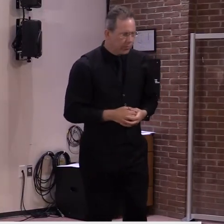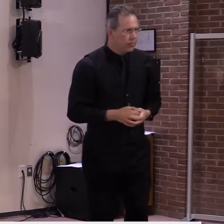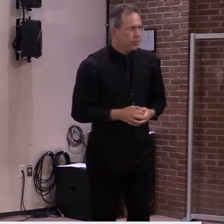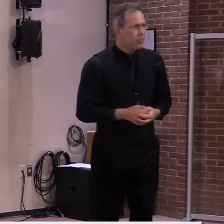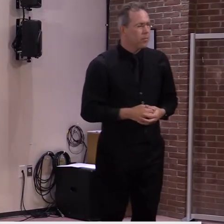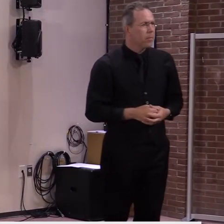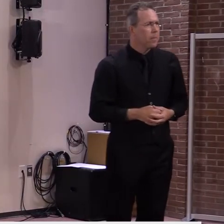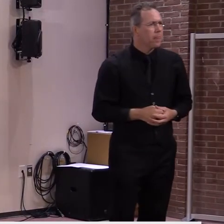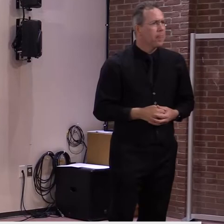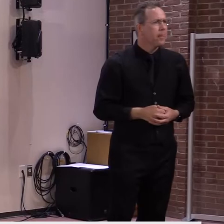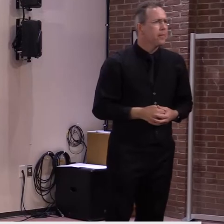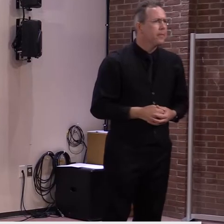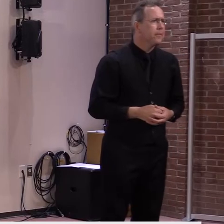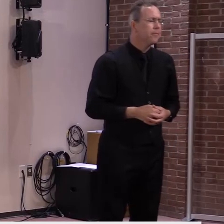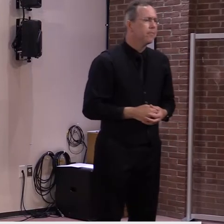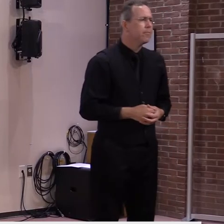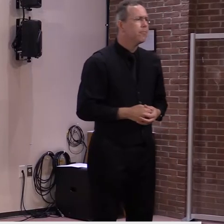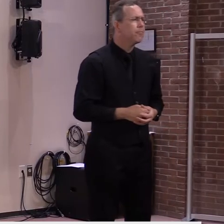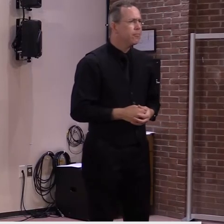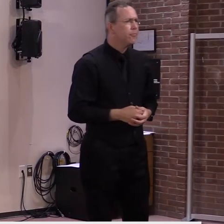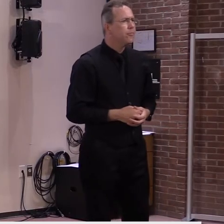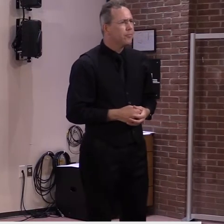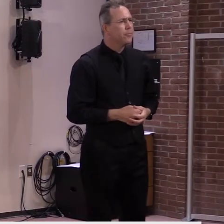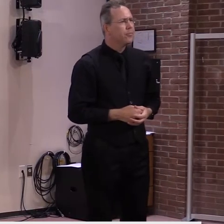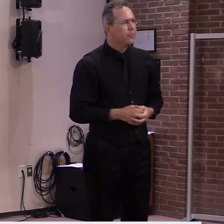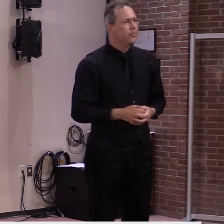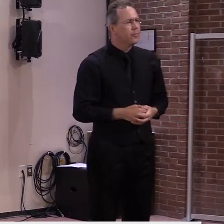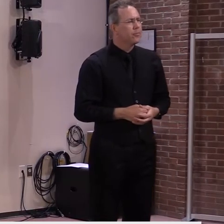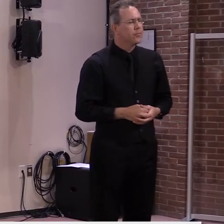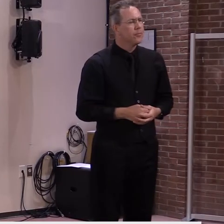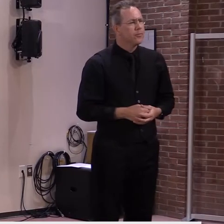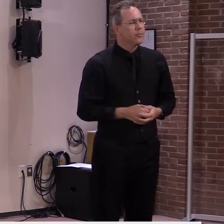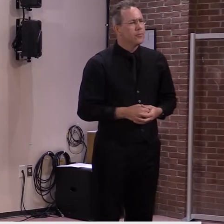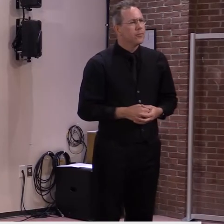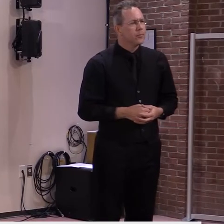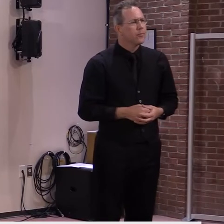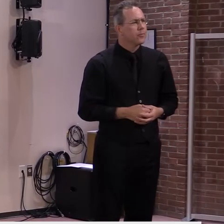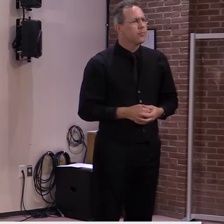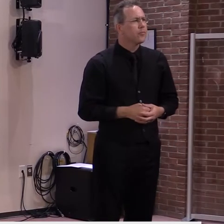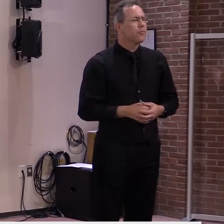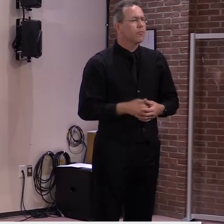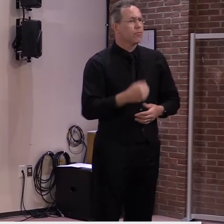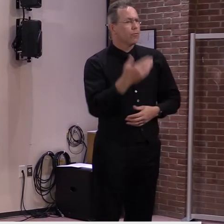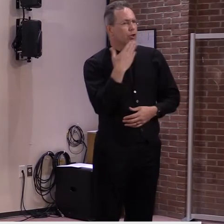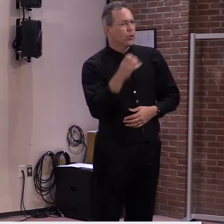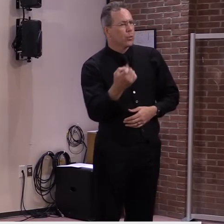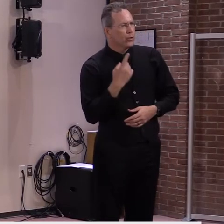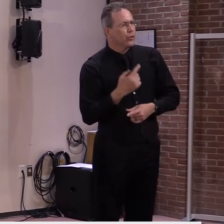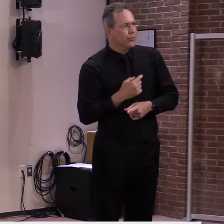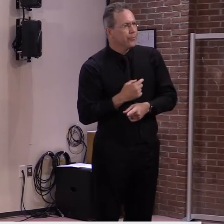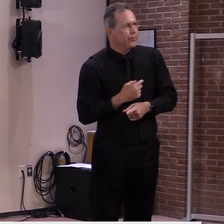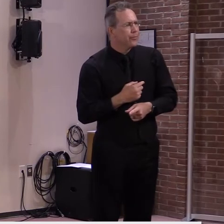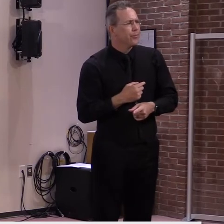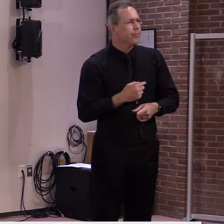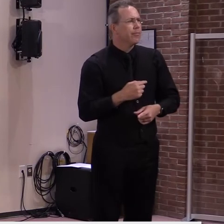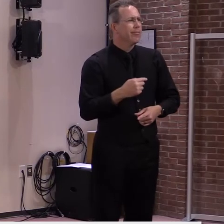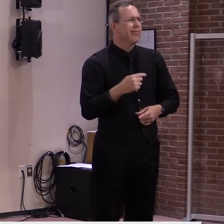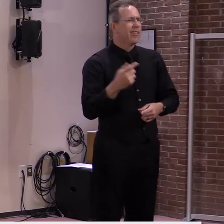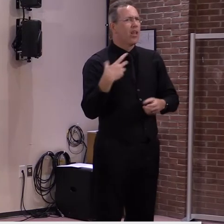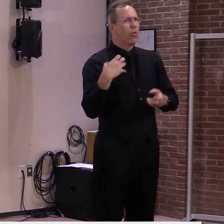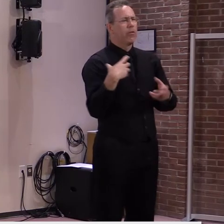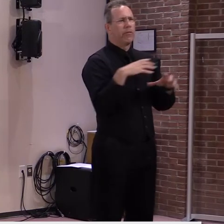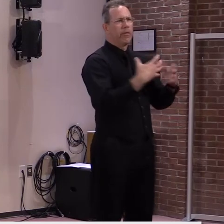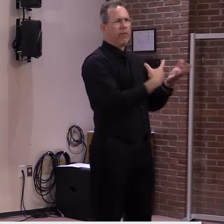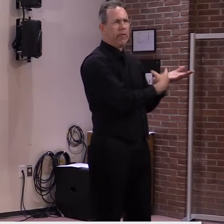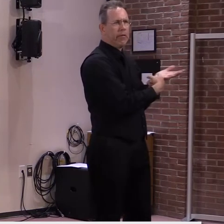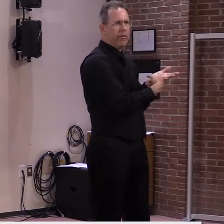Guy, that's a timely question, because we are in the legislature right now, and the legislature has been working with us as